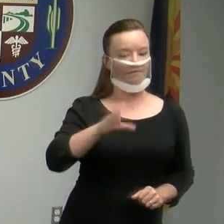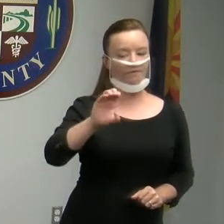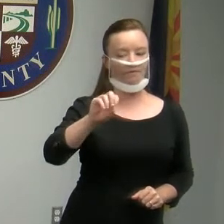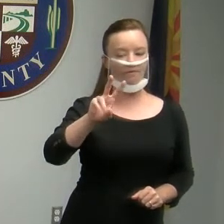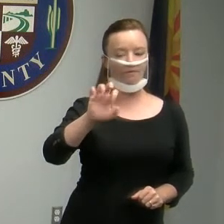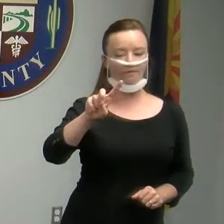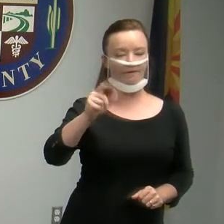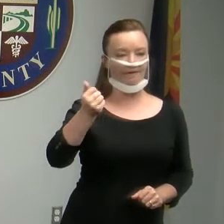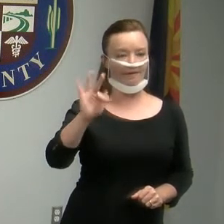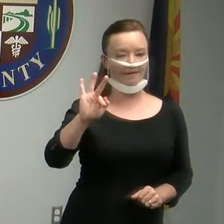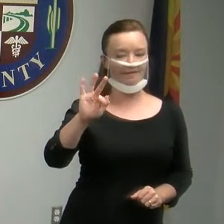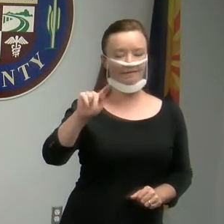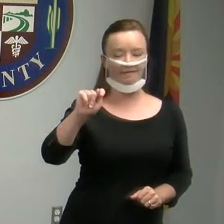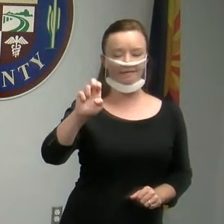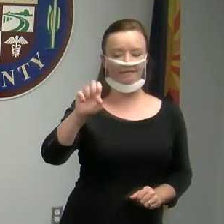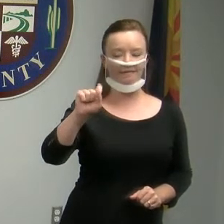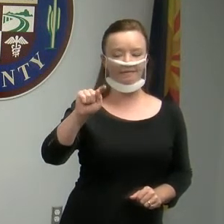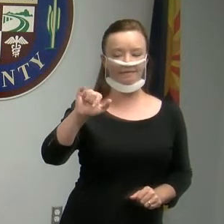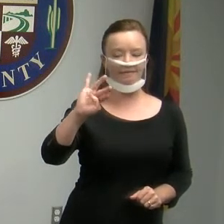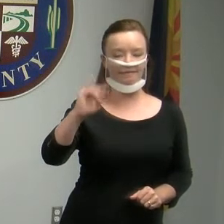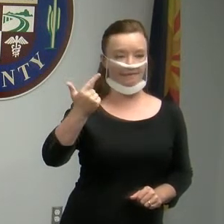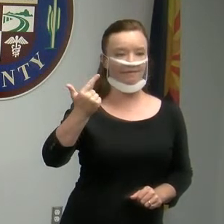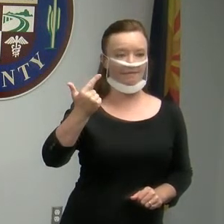maricopa.gov/COVID-19 testing.